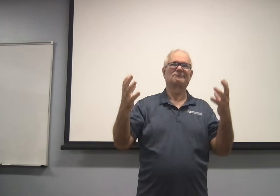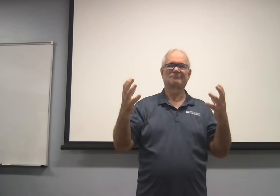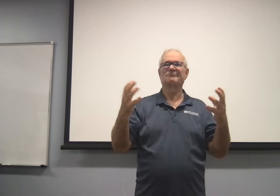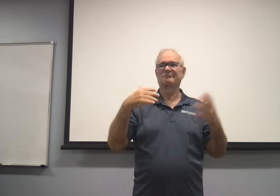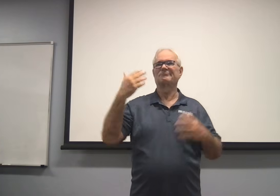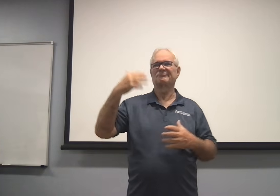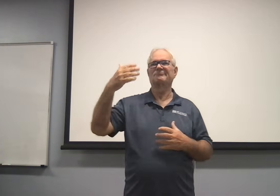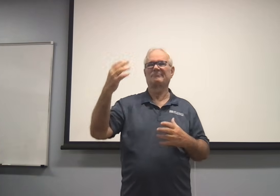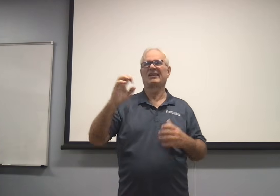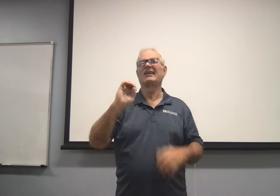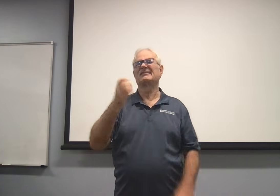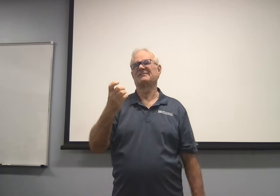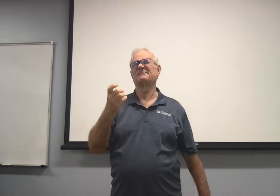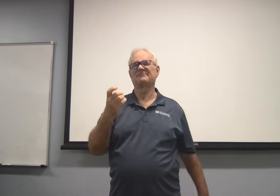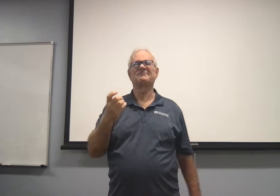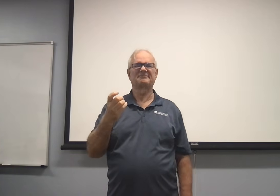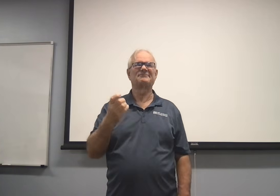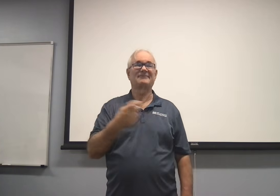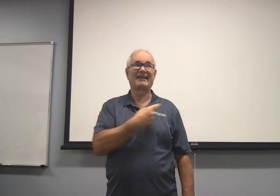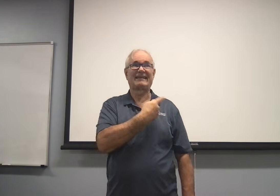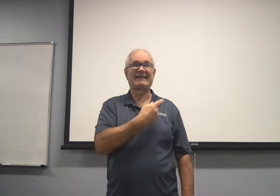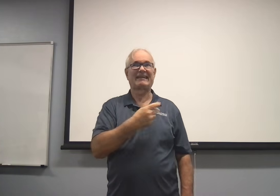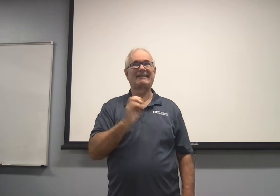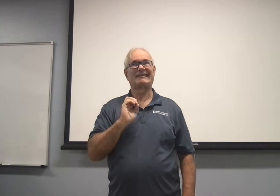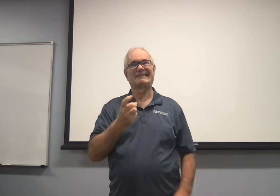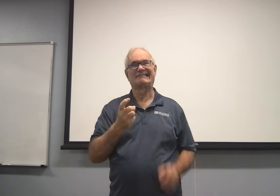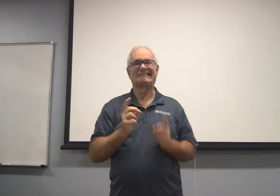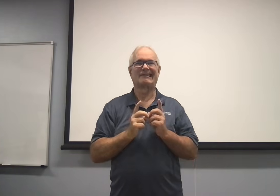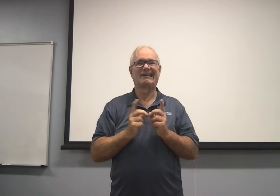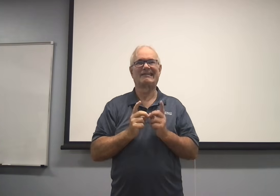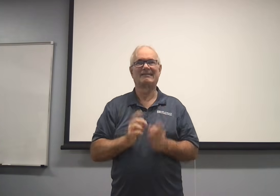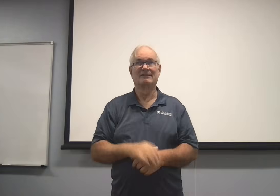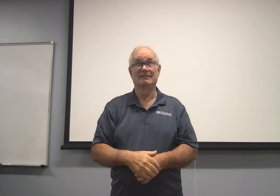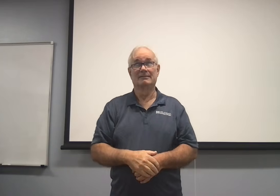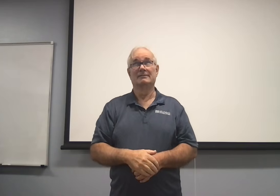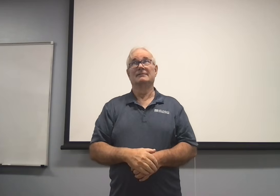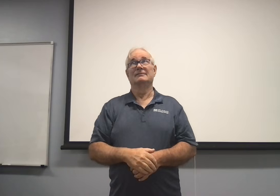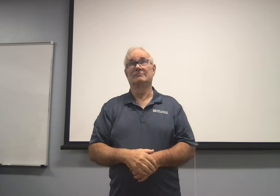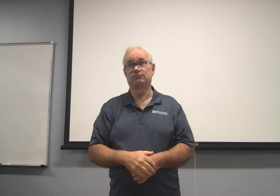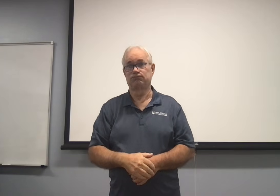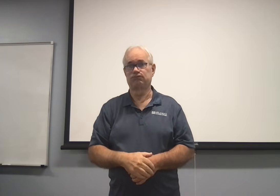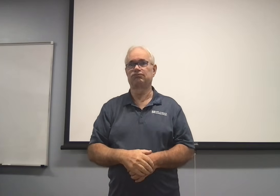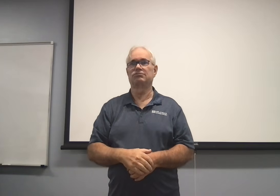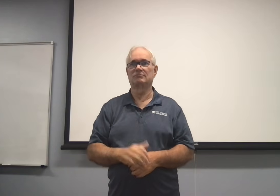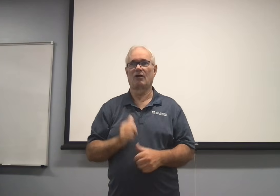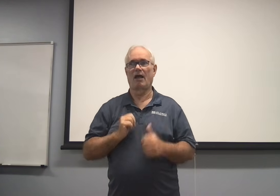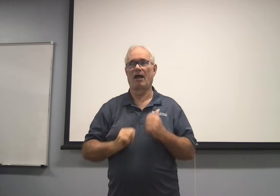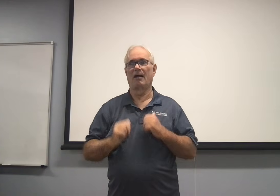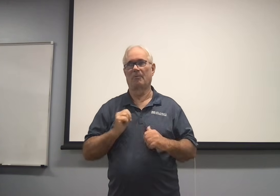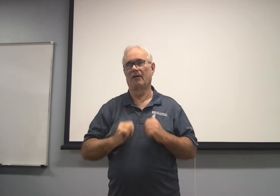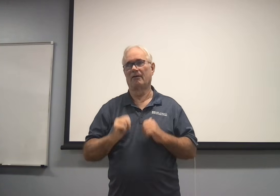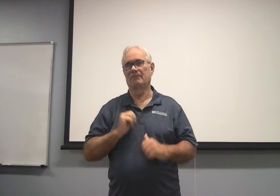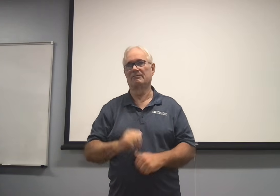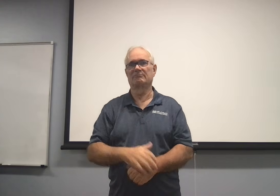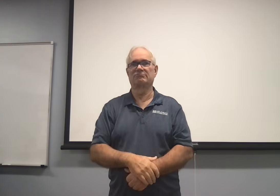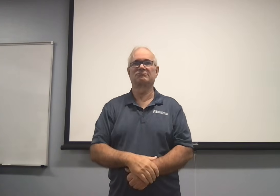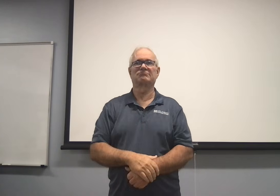people will sign EX for their ex. Or, we used to date, but now they're my ex. Ugh,